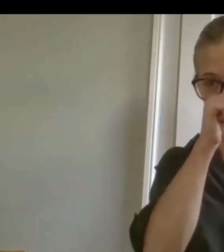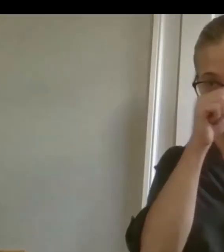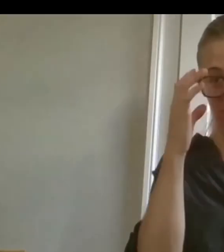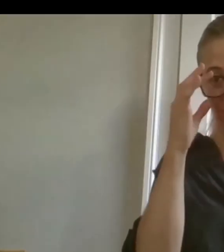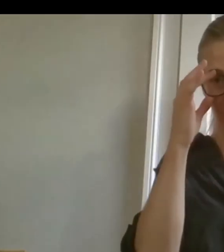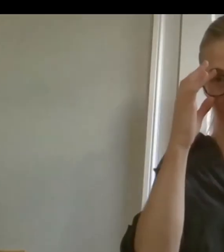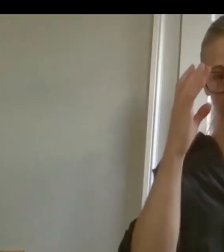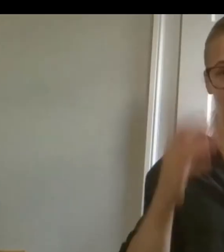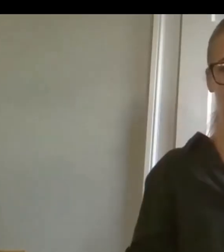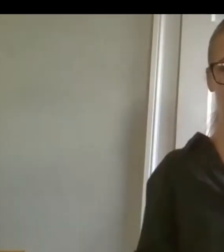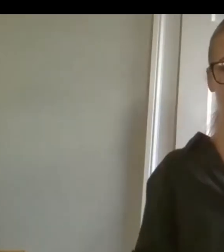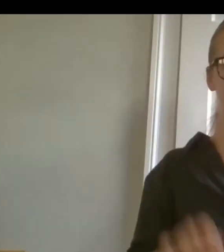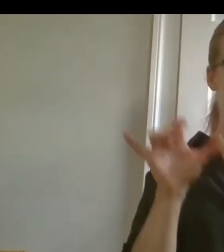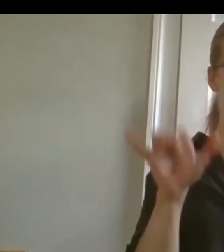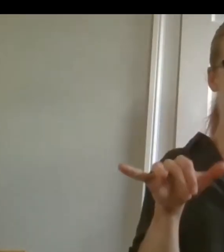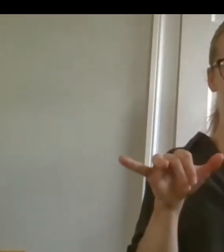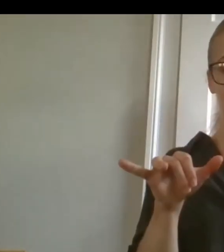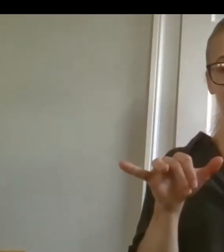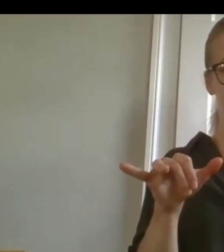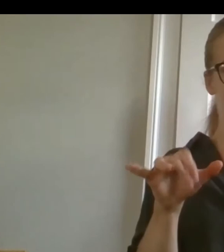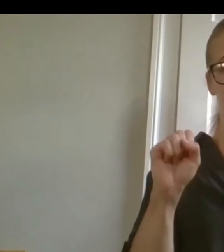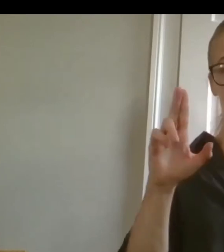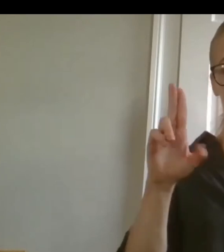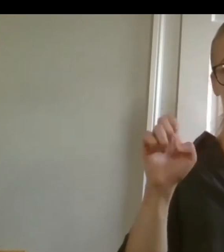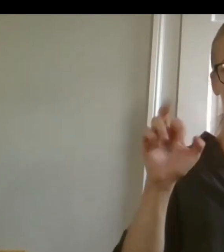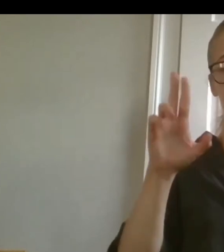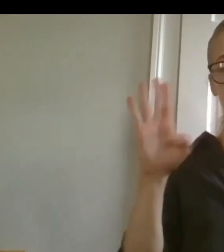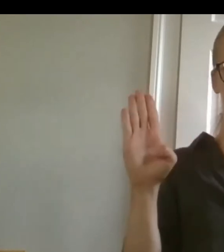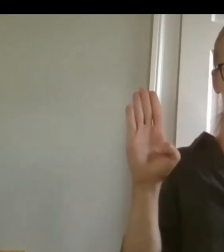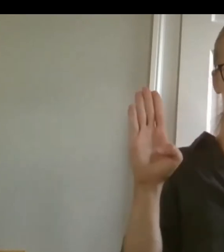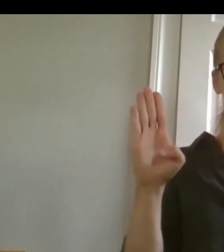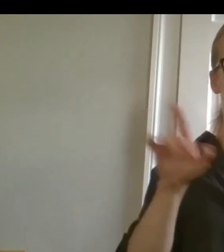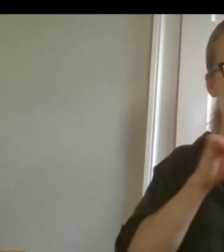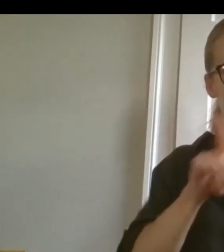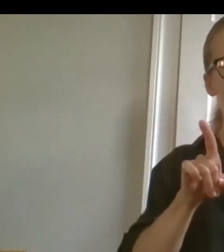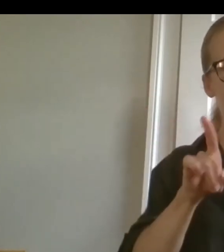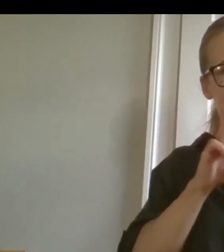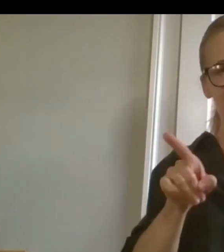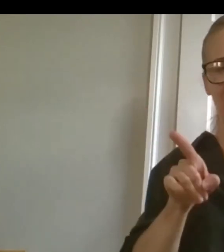Yeah, that was absolutely superb. Very, very much obliged.